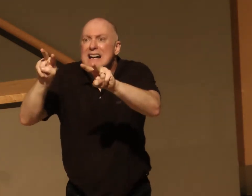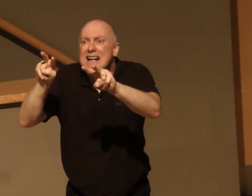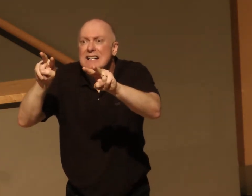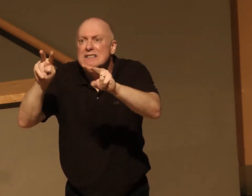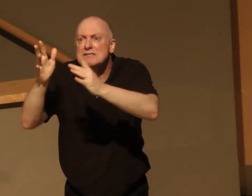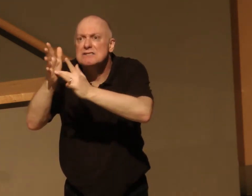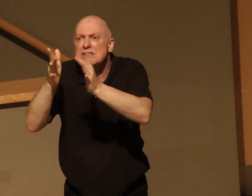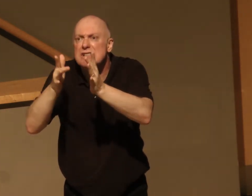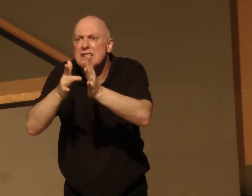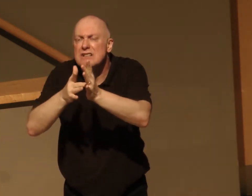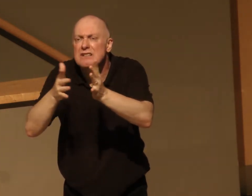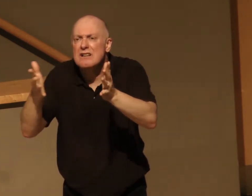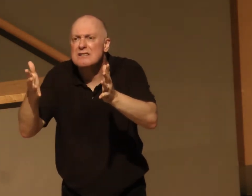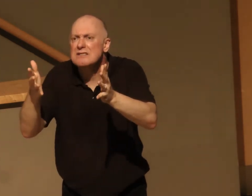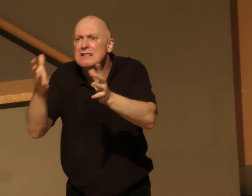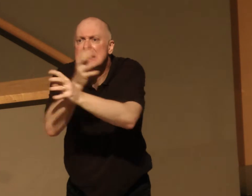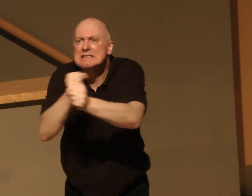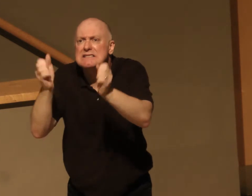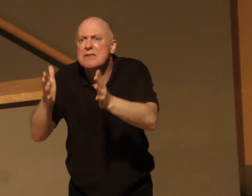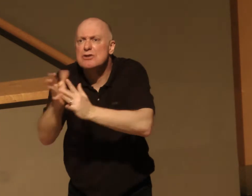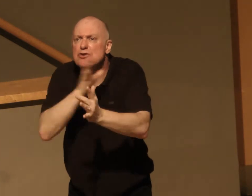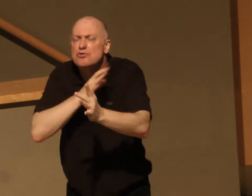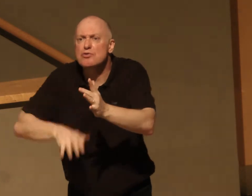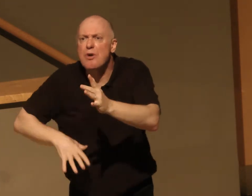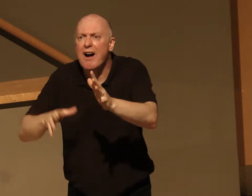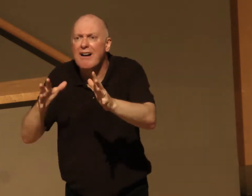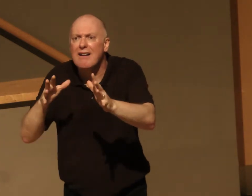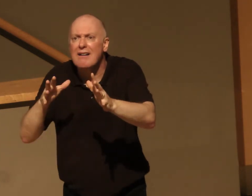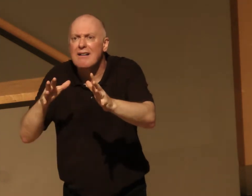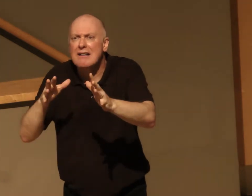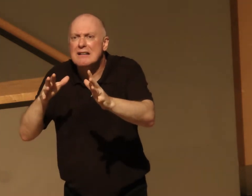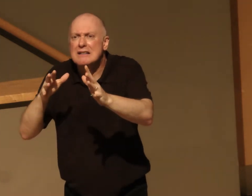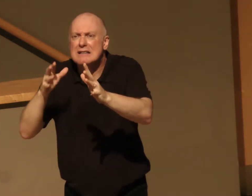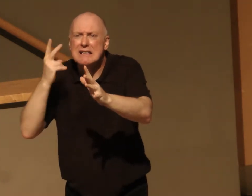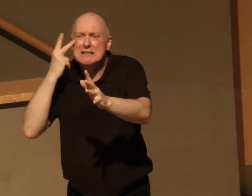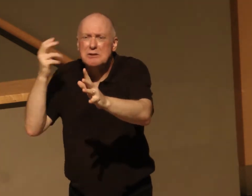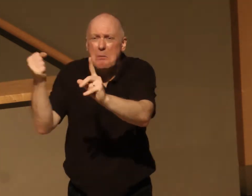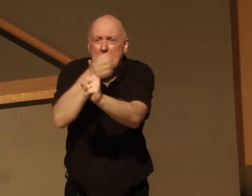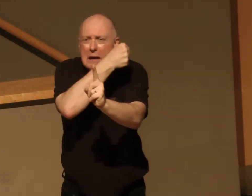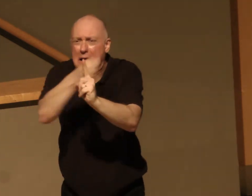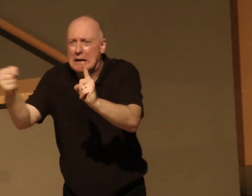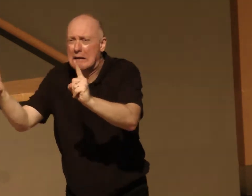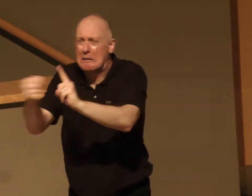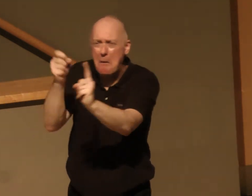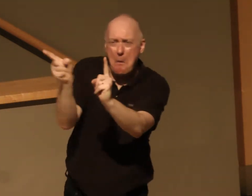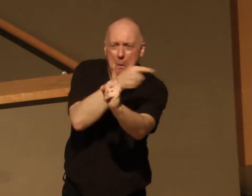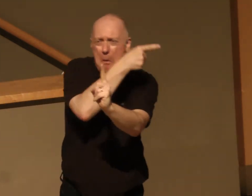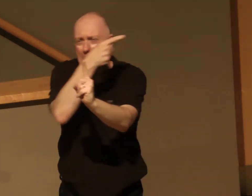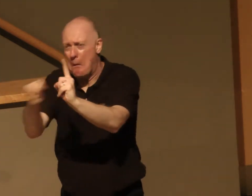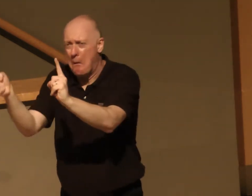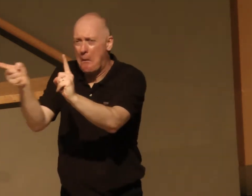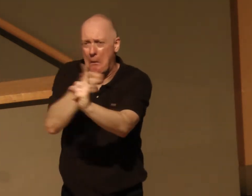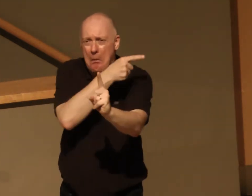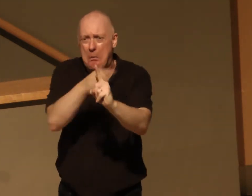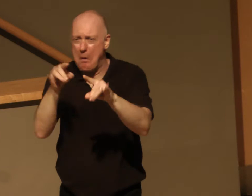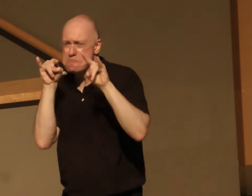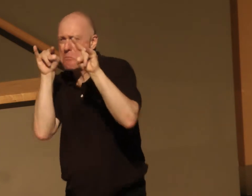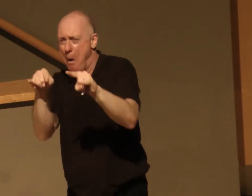loved, the Savior Jesus Christ. They experienced him brutally beaten and flogged and humiliated and mocked this